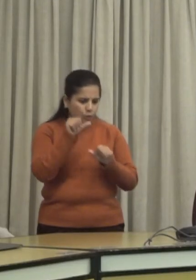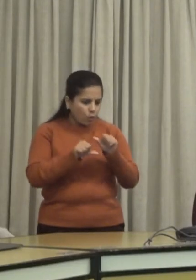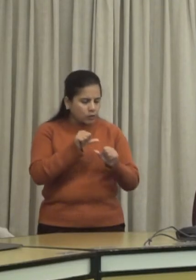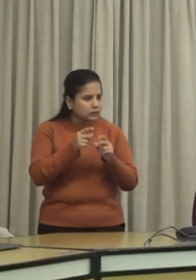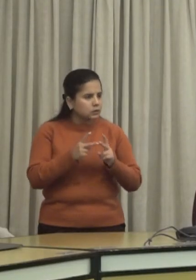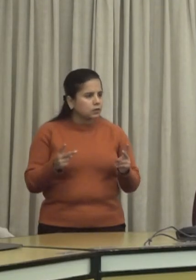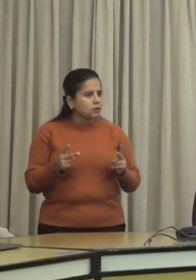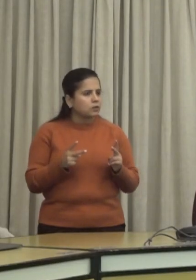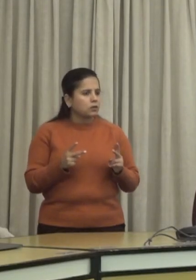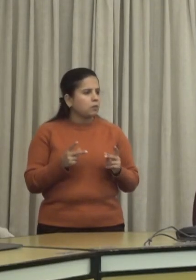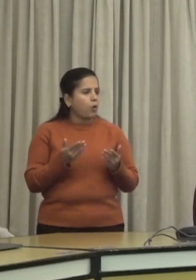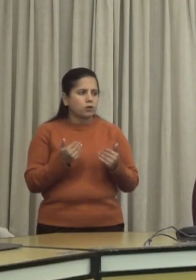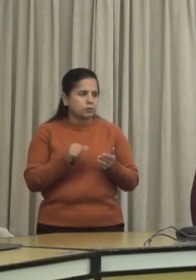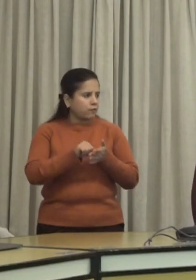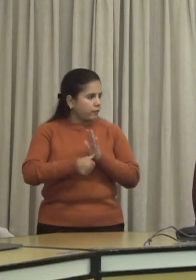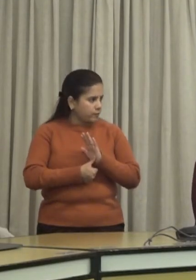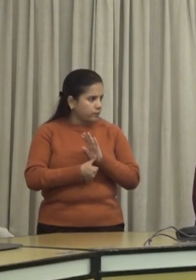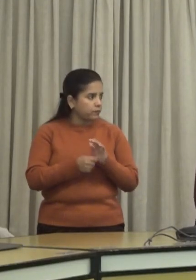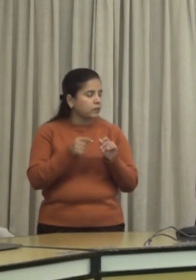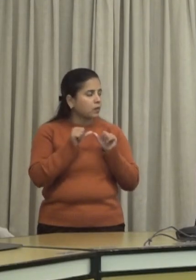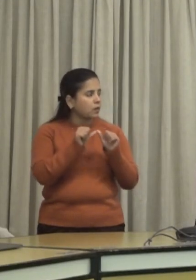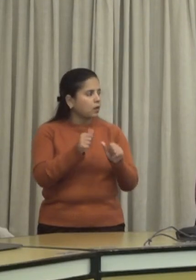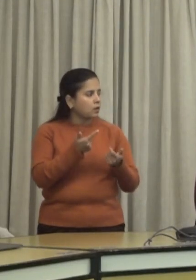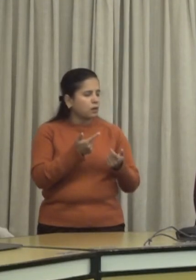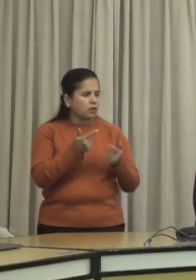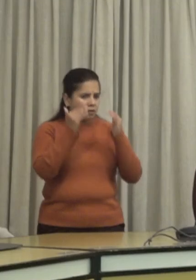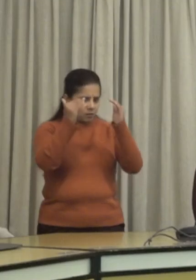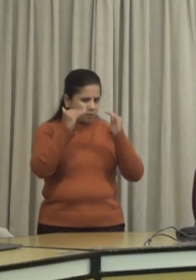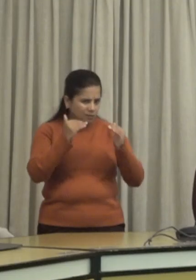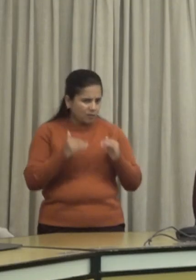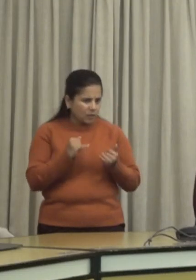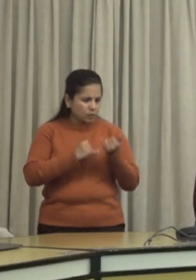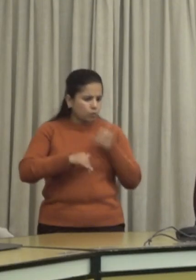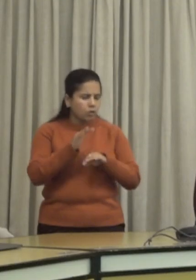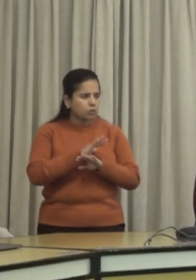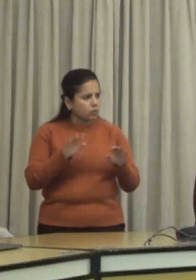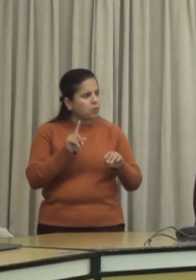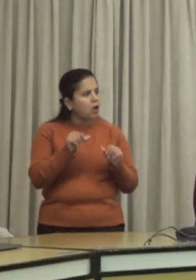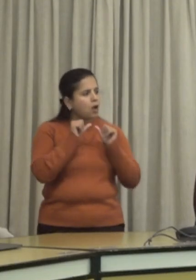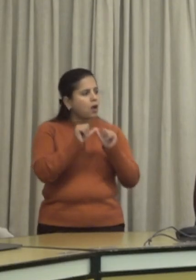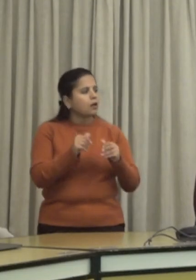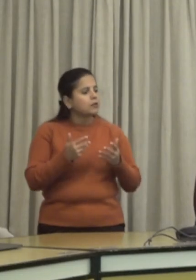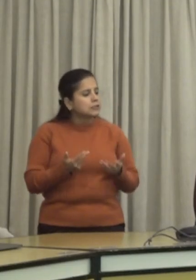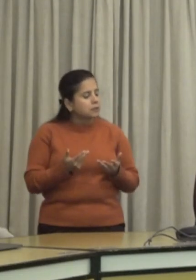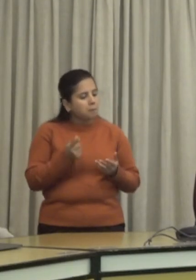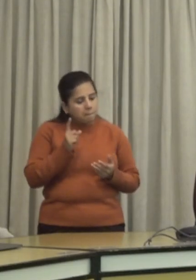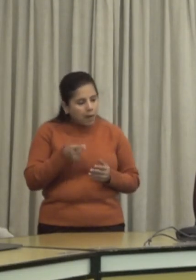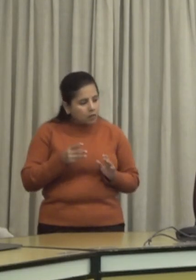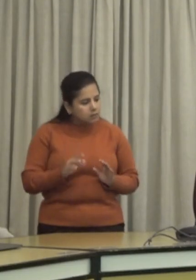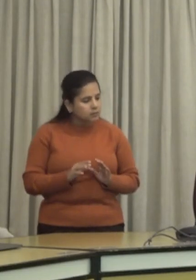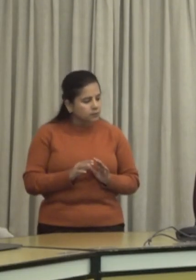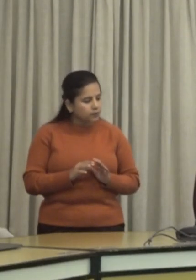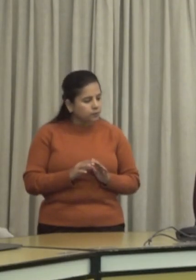procedural handicaps. So the answer is not to have a hierarchy of situations. The answer is to have